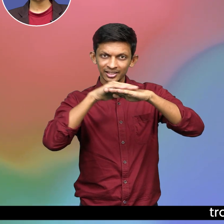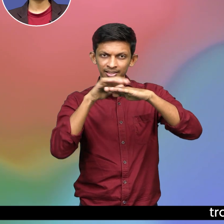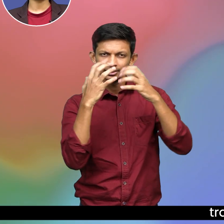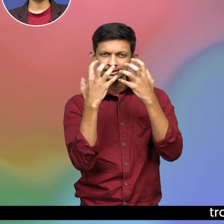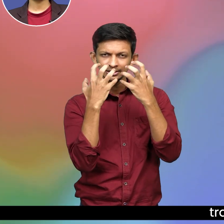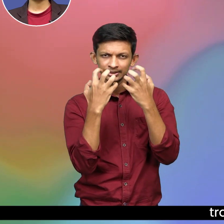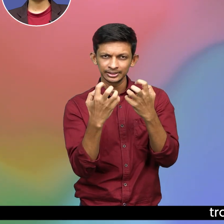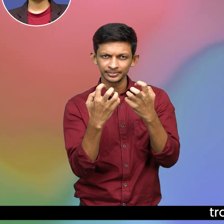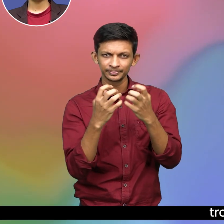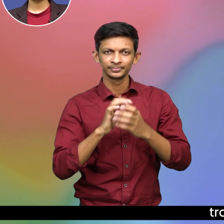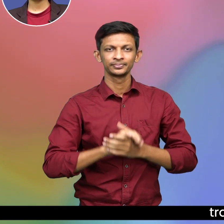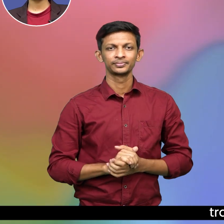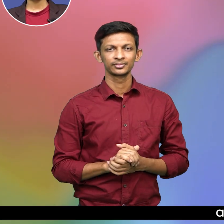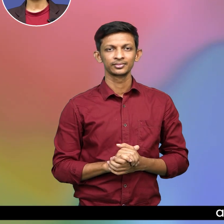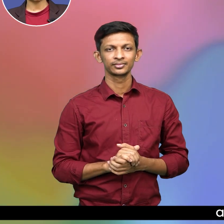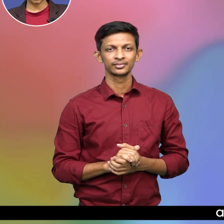transpiration,